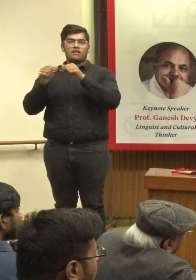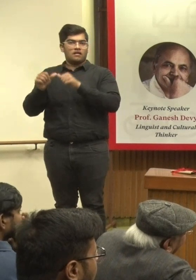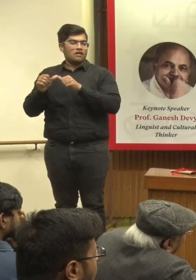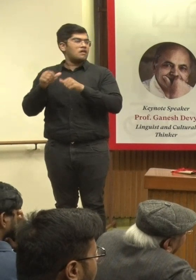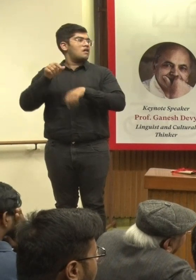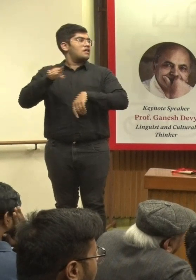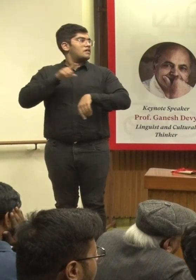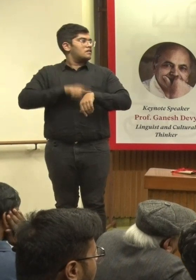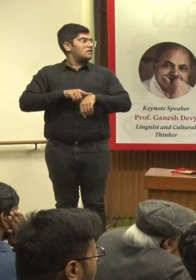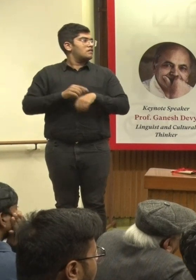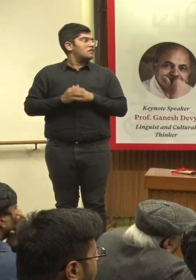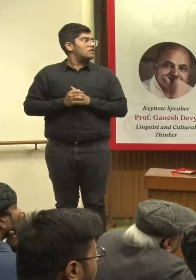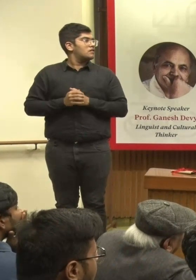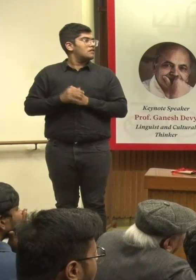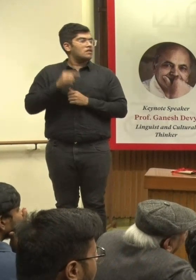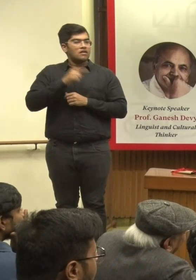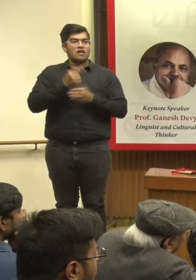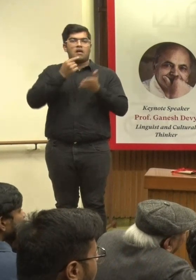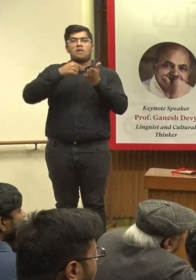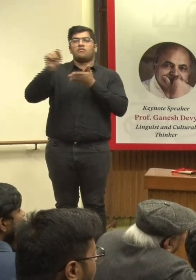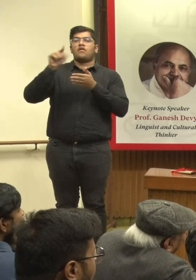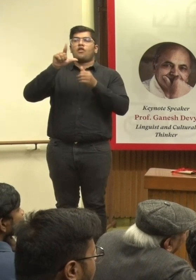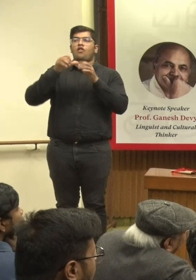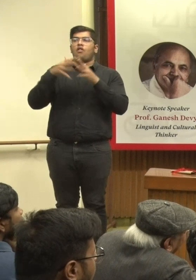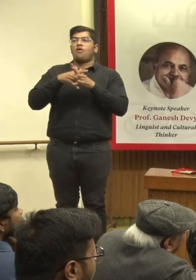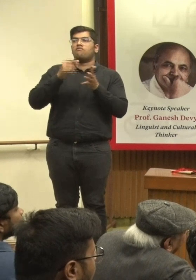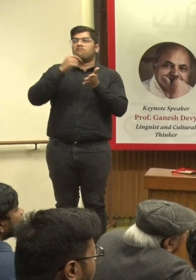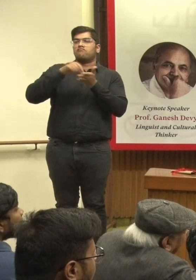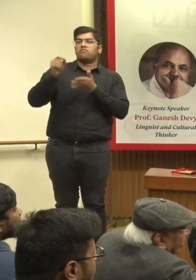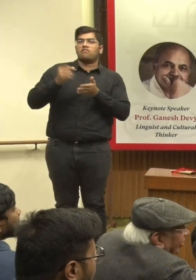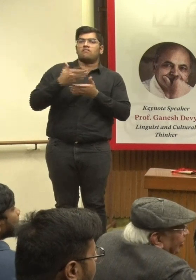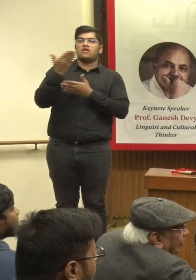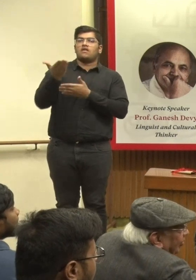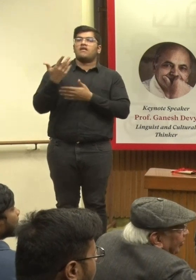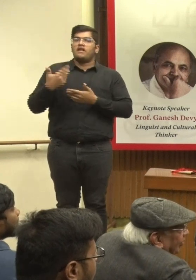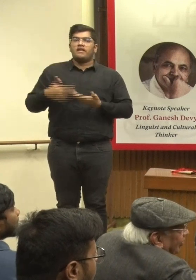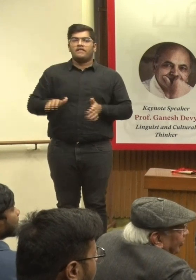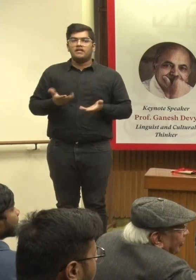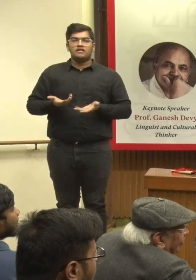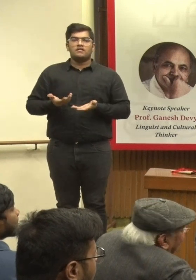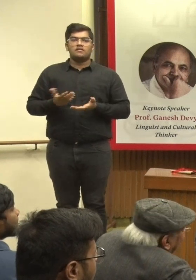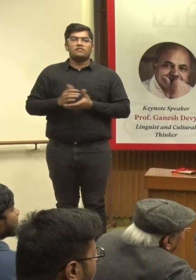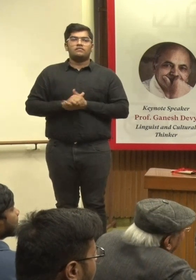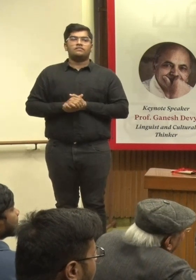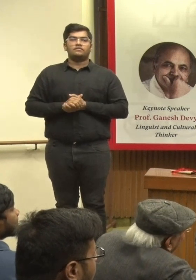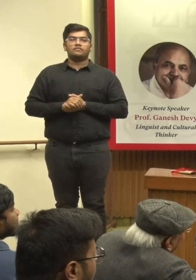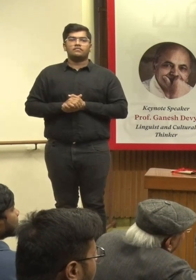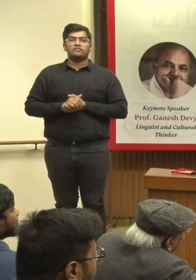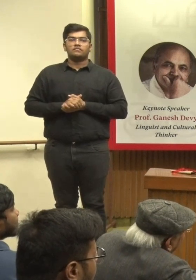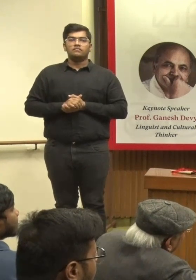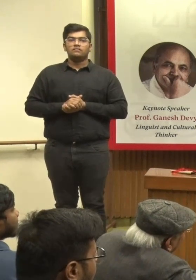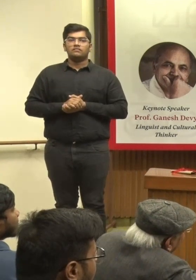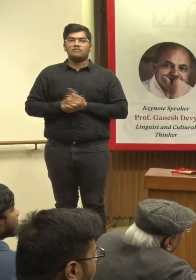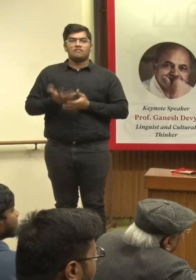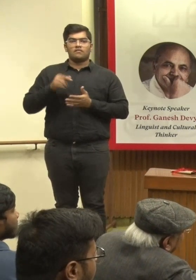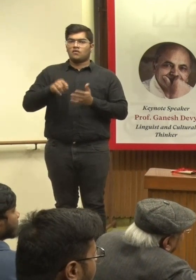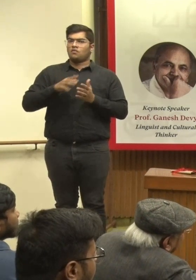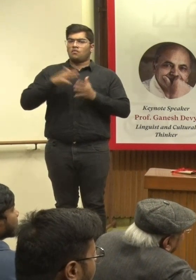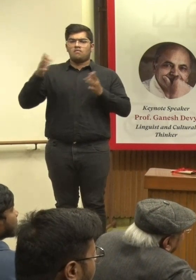time, passed this law, enacted this law, Criminal Tribes Act. There was immediately great